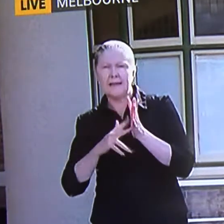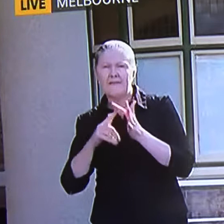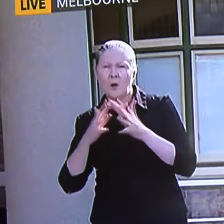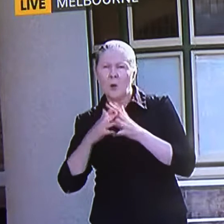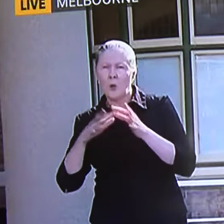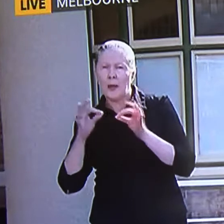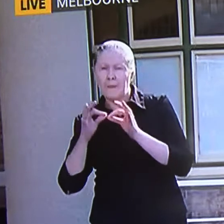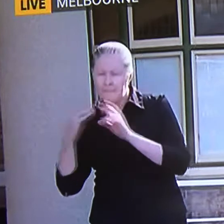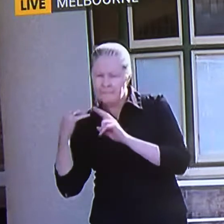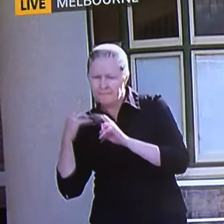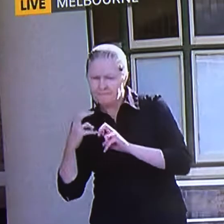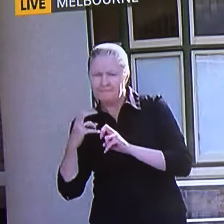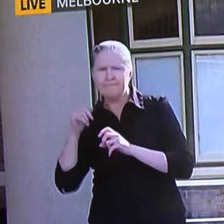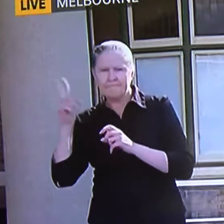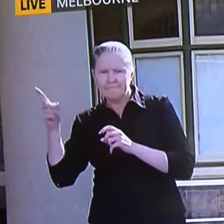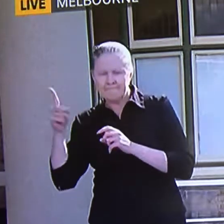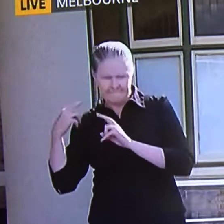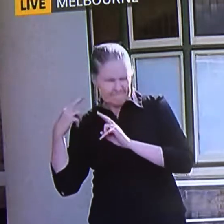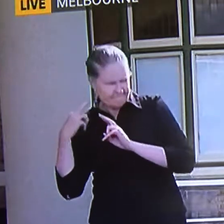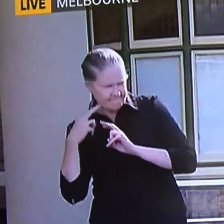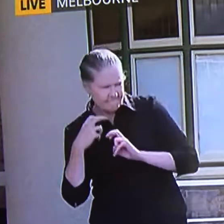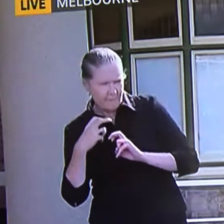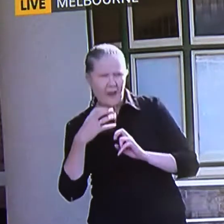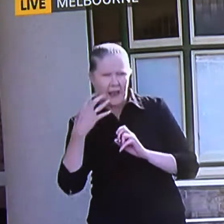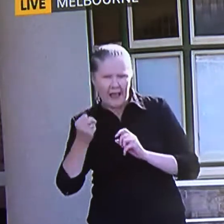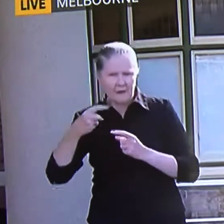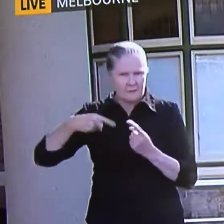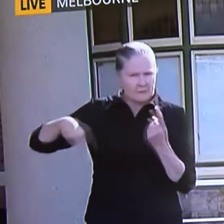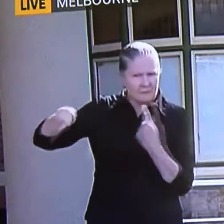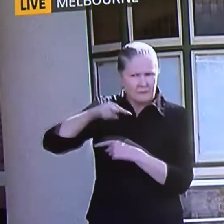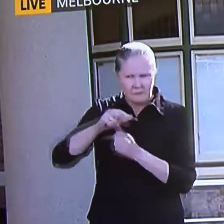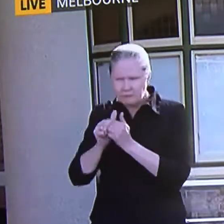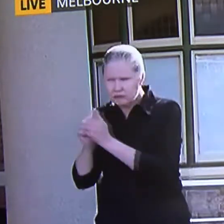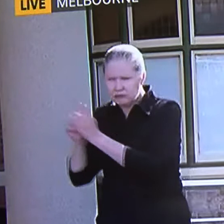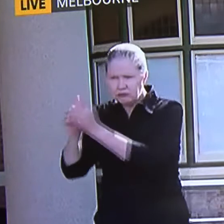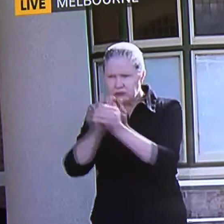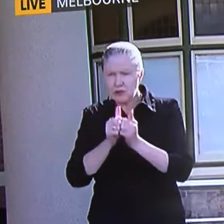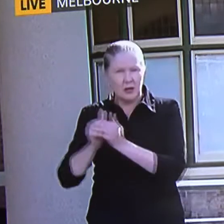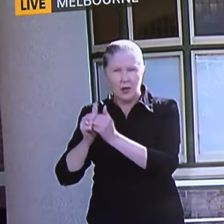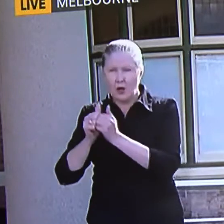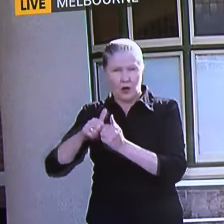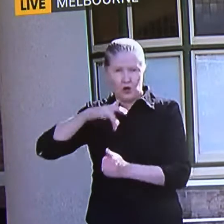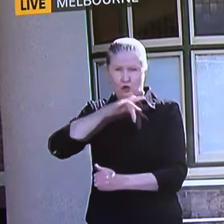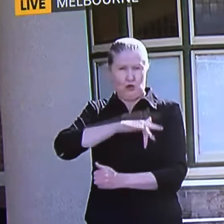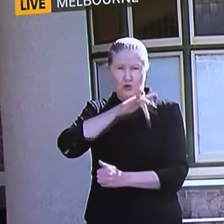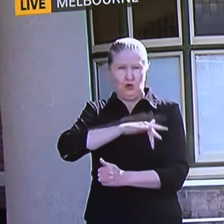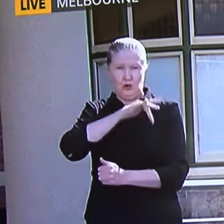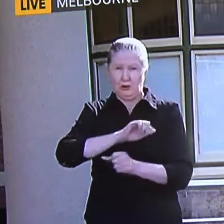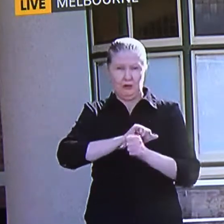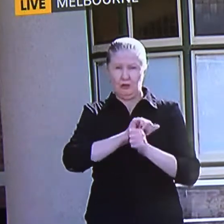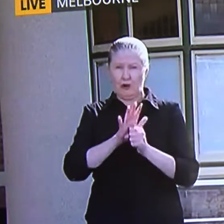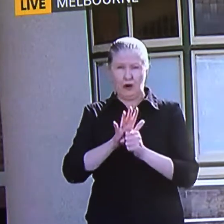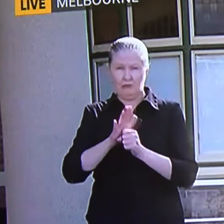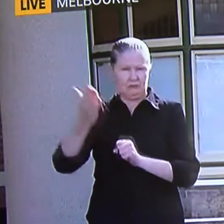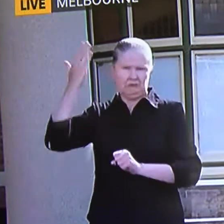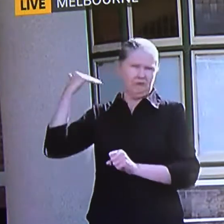it builds on, again, a pre-existing network that was established before we ever knew coronavirus existed. This